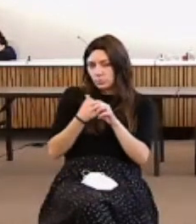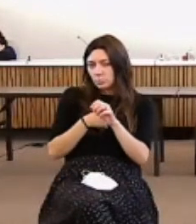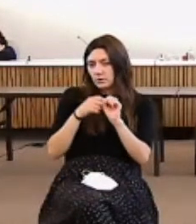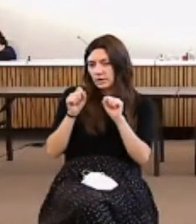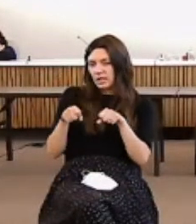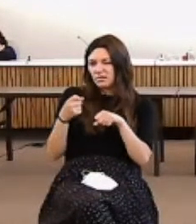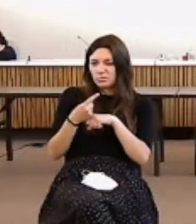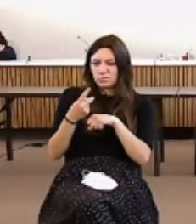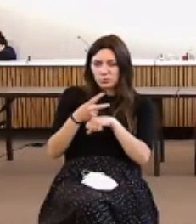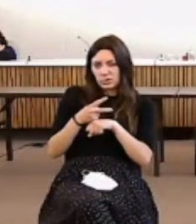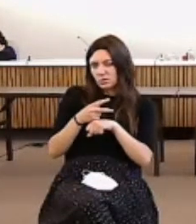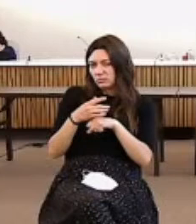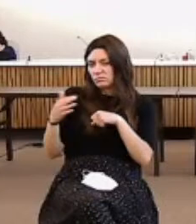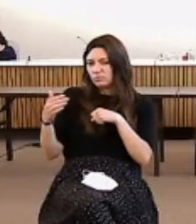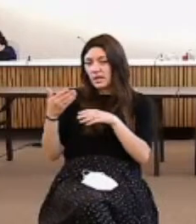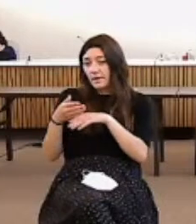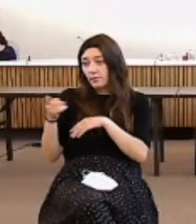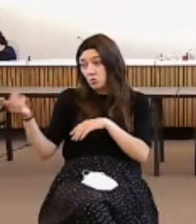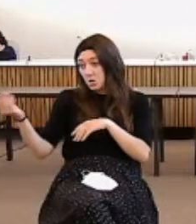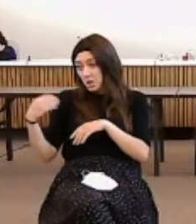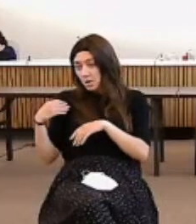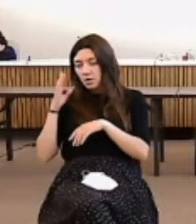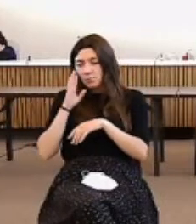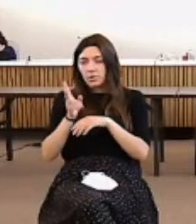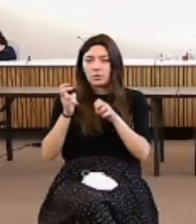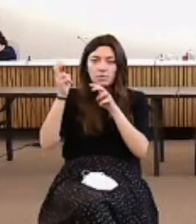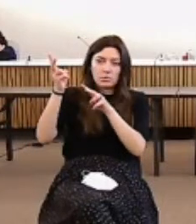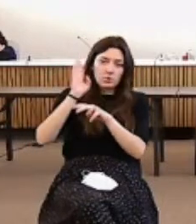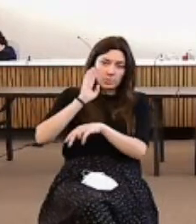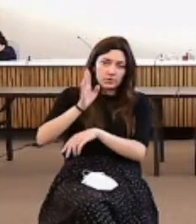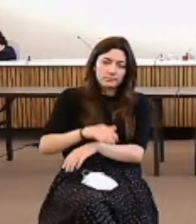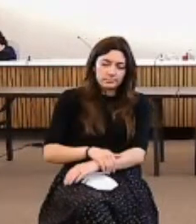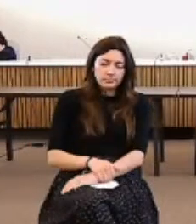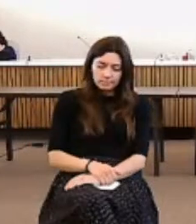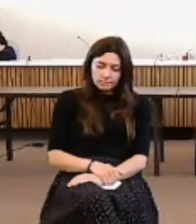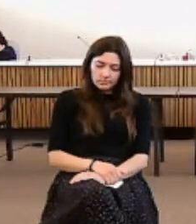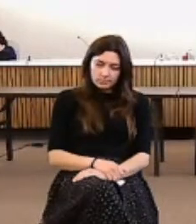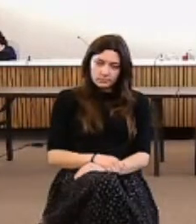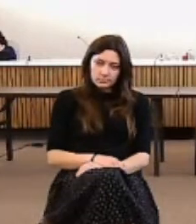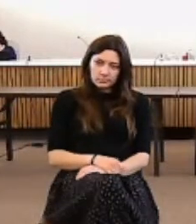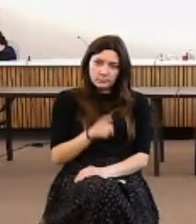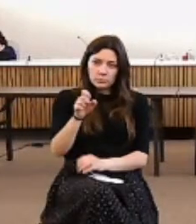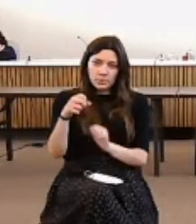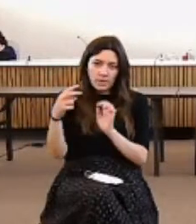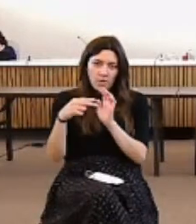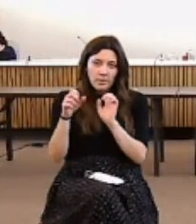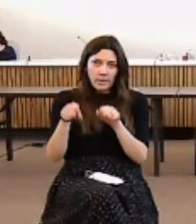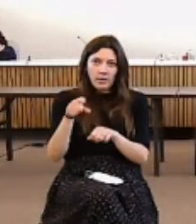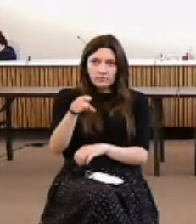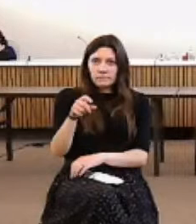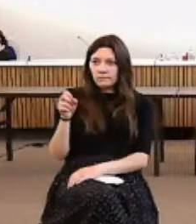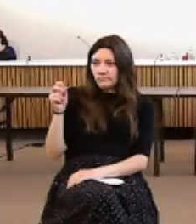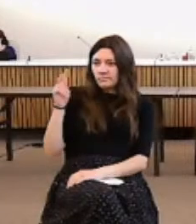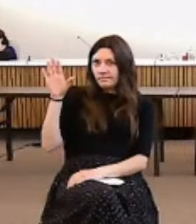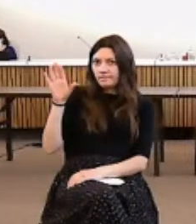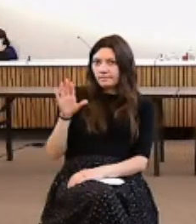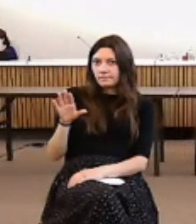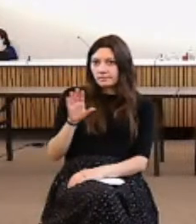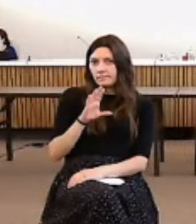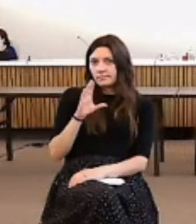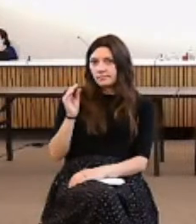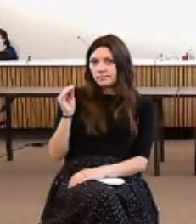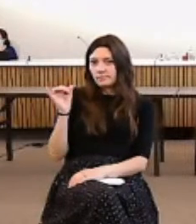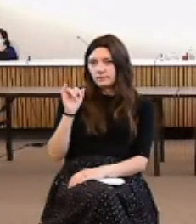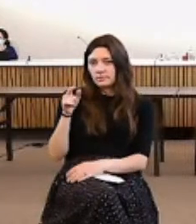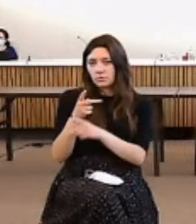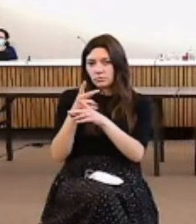like I said, once we have them, we'll work to get them up there and you'll be able to review them there. Great. As Supervisor Schultz said, there was a